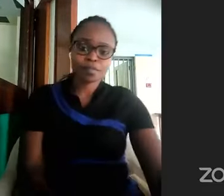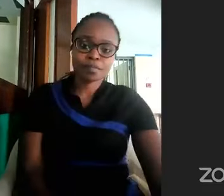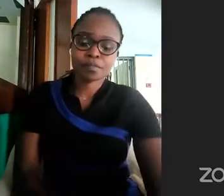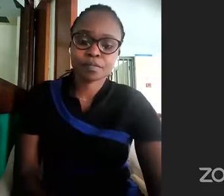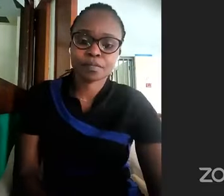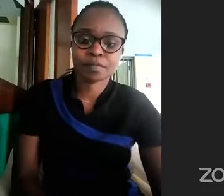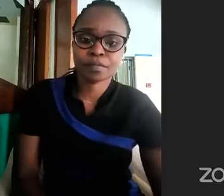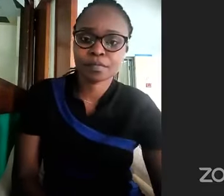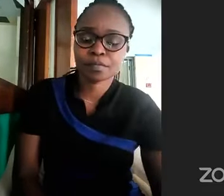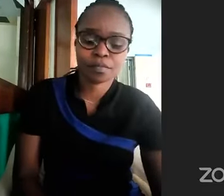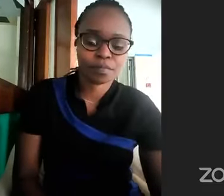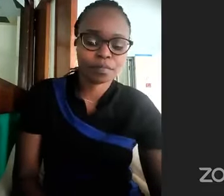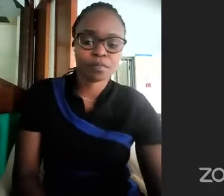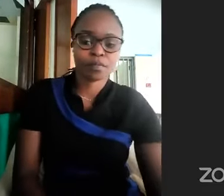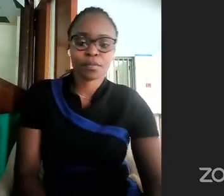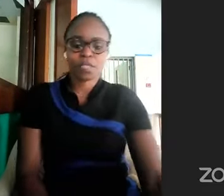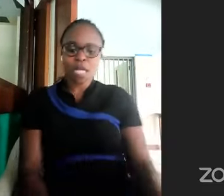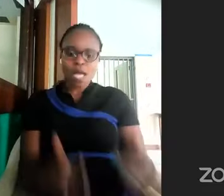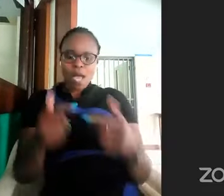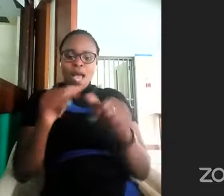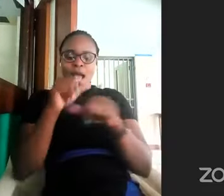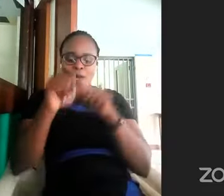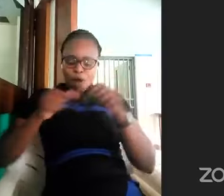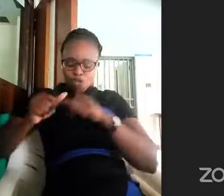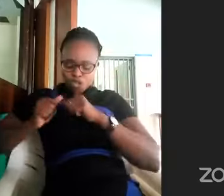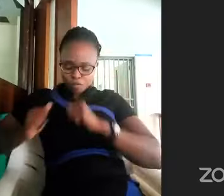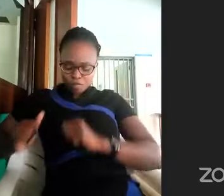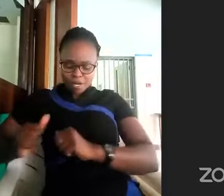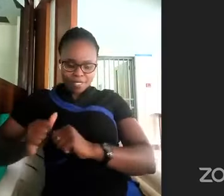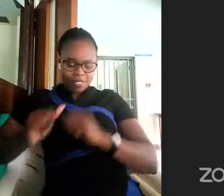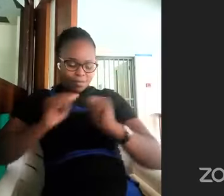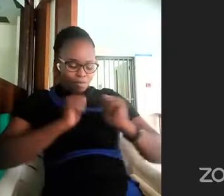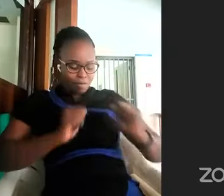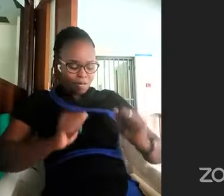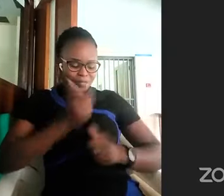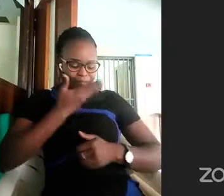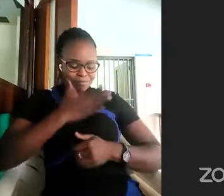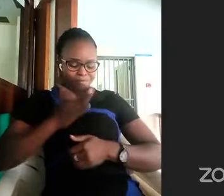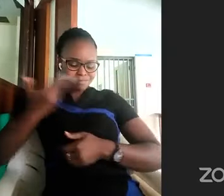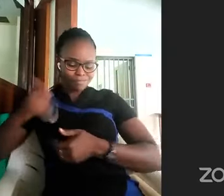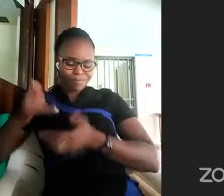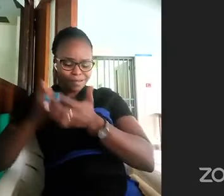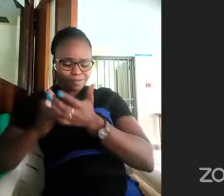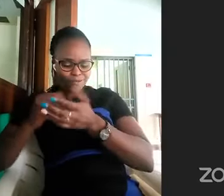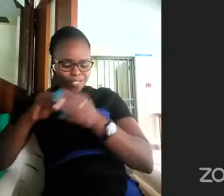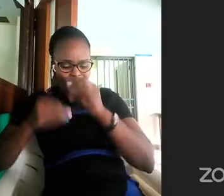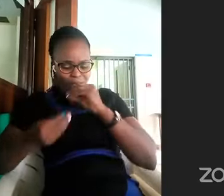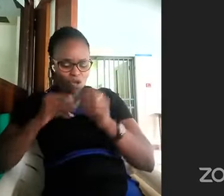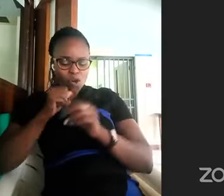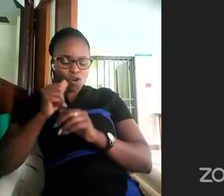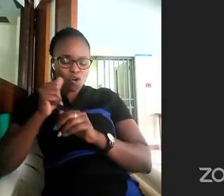for a discussion maybe next time. Yeah, because we think, yes, it is, but also at some point, no, because